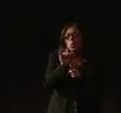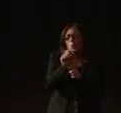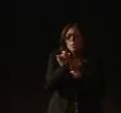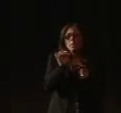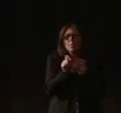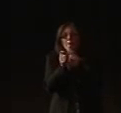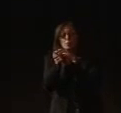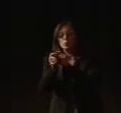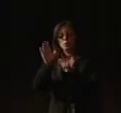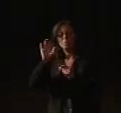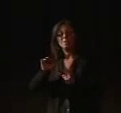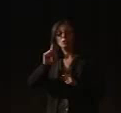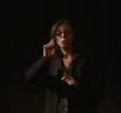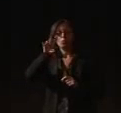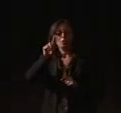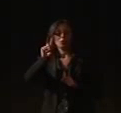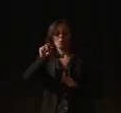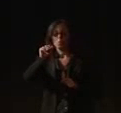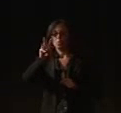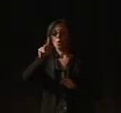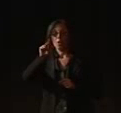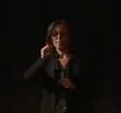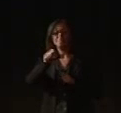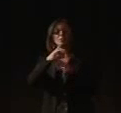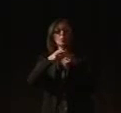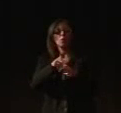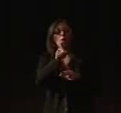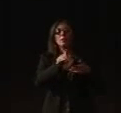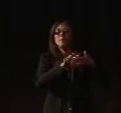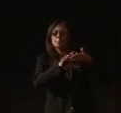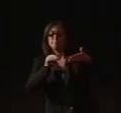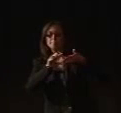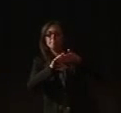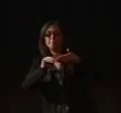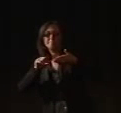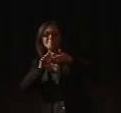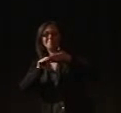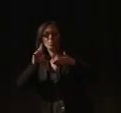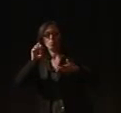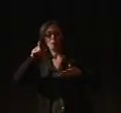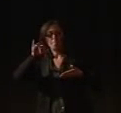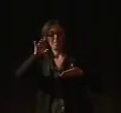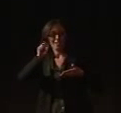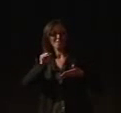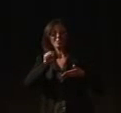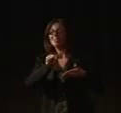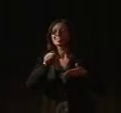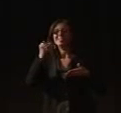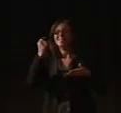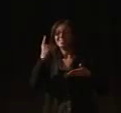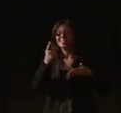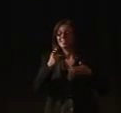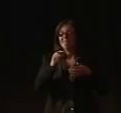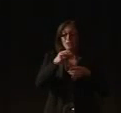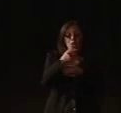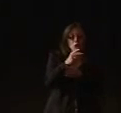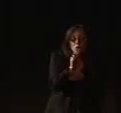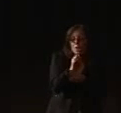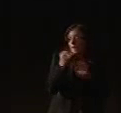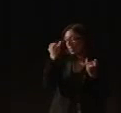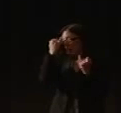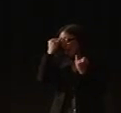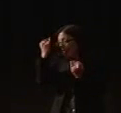are replicators, they reproduce. The units of evolution is the replicator, be it gene or idea. And